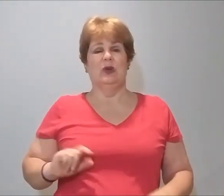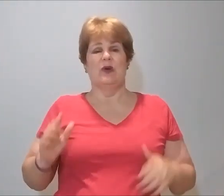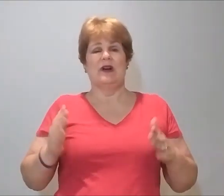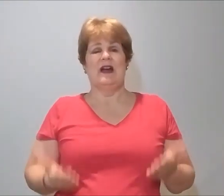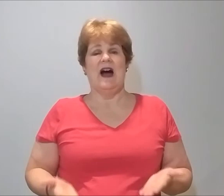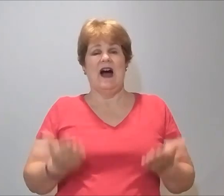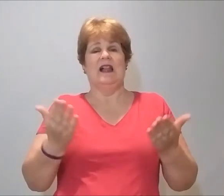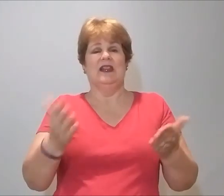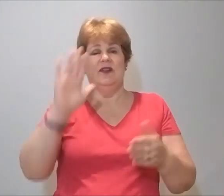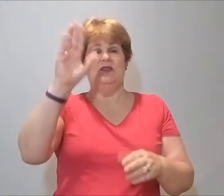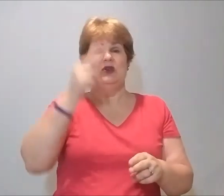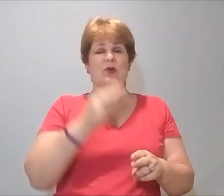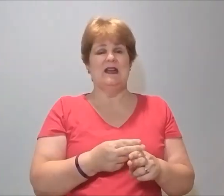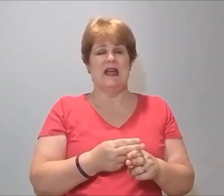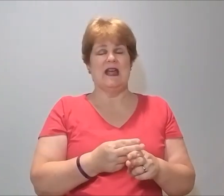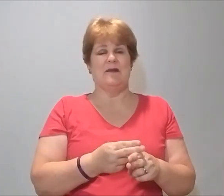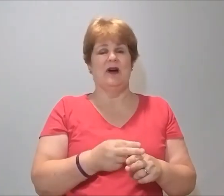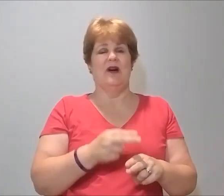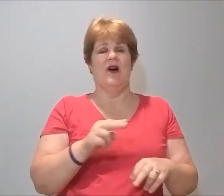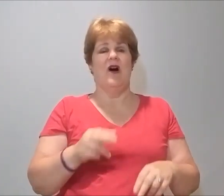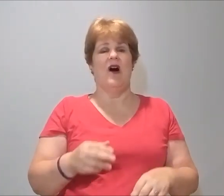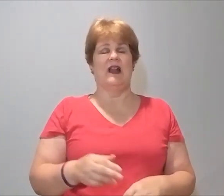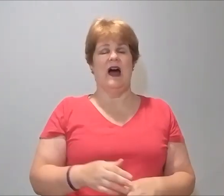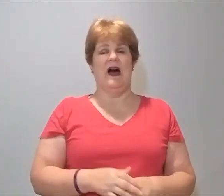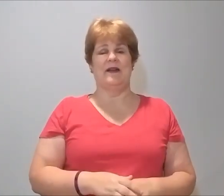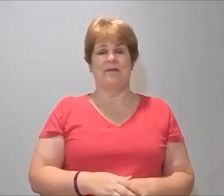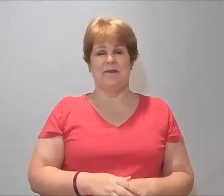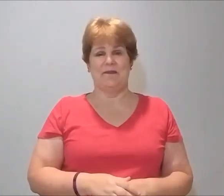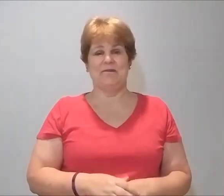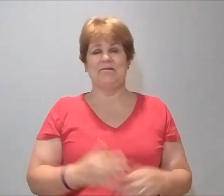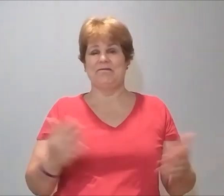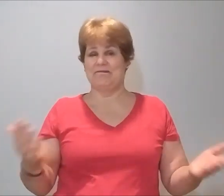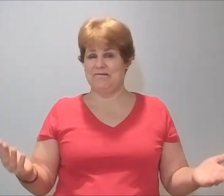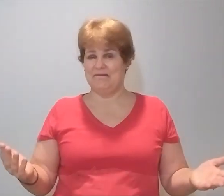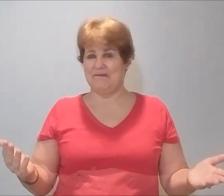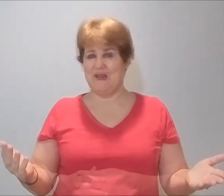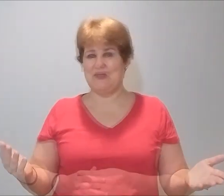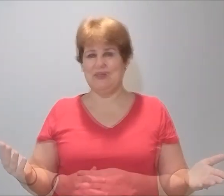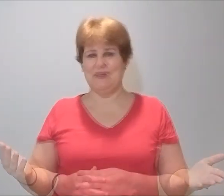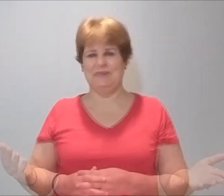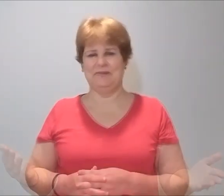Lord, I lift your name on high. How'd you do?